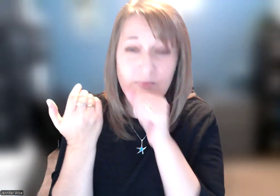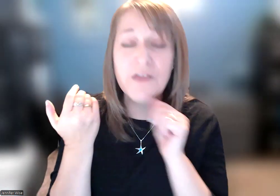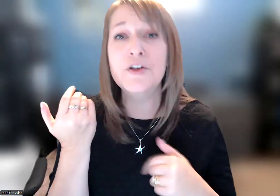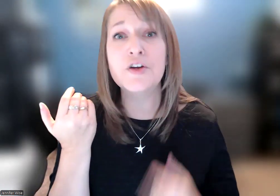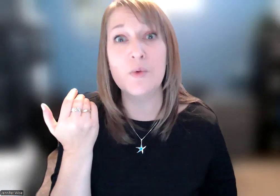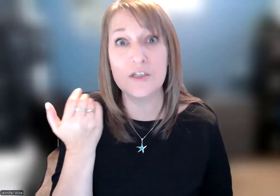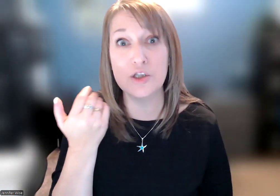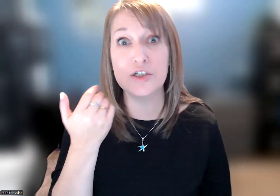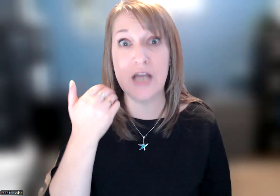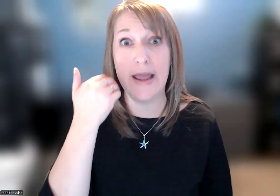And then you're going to want to look shy.